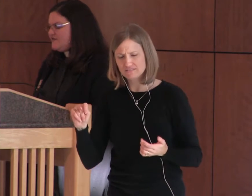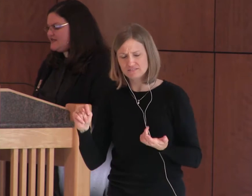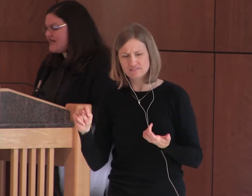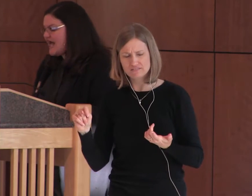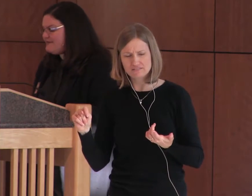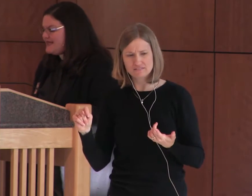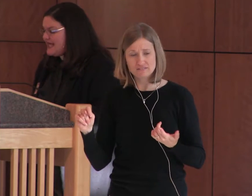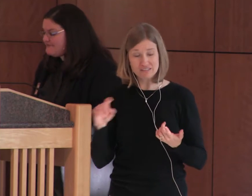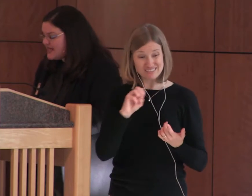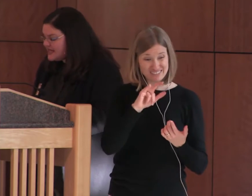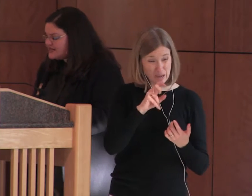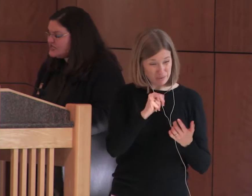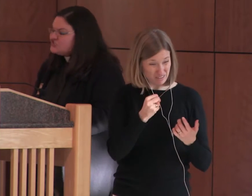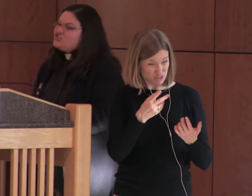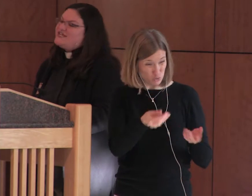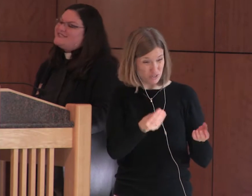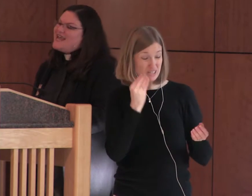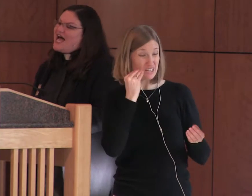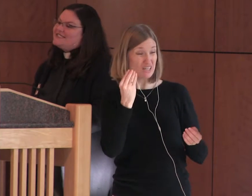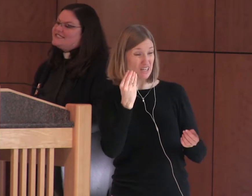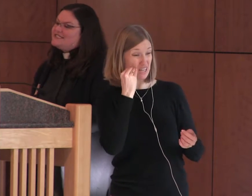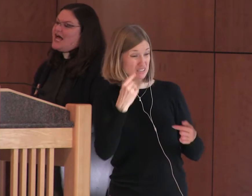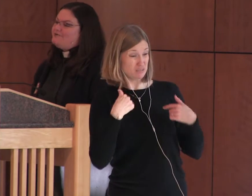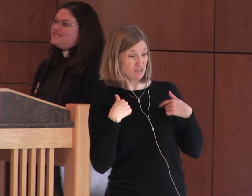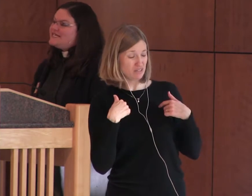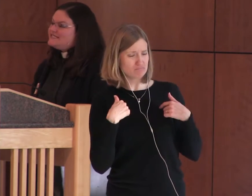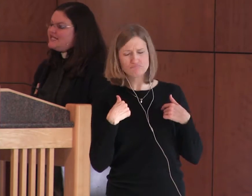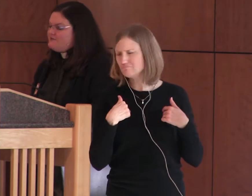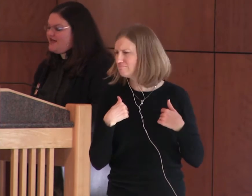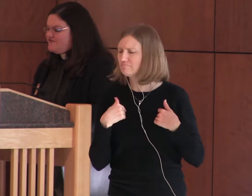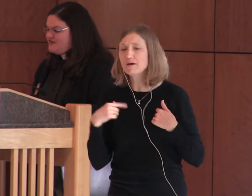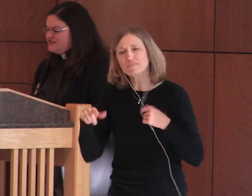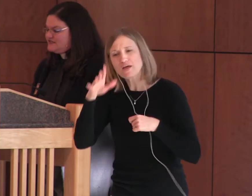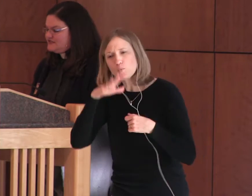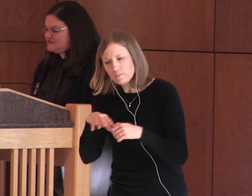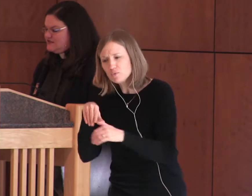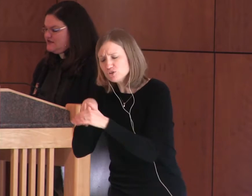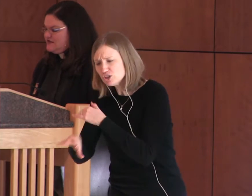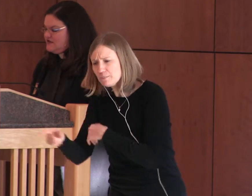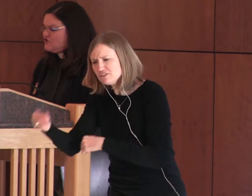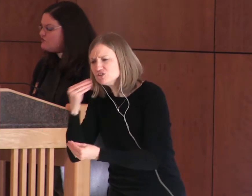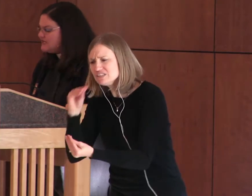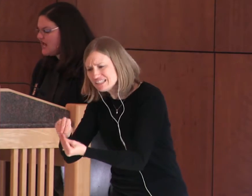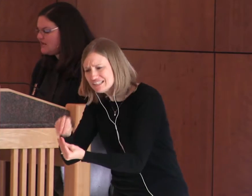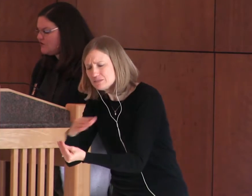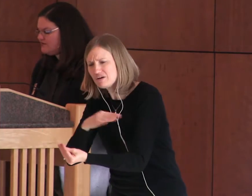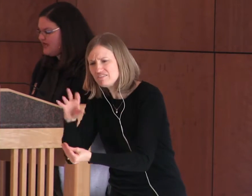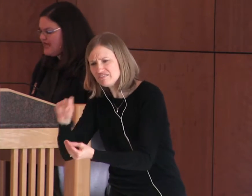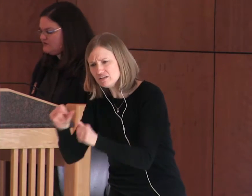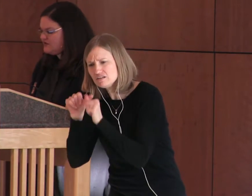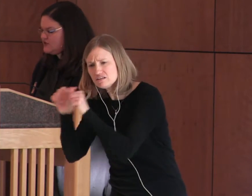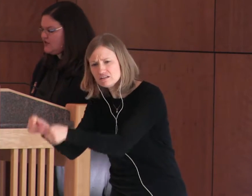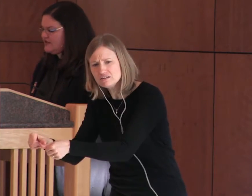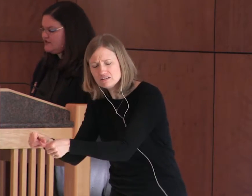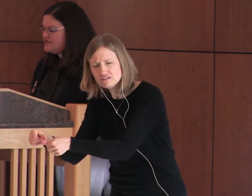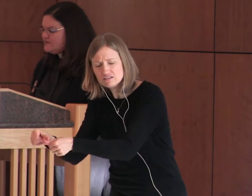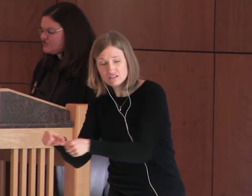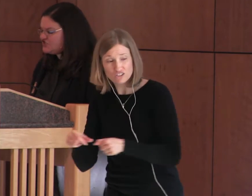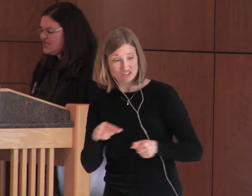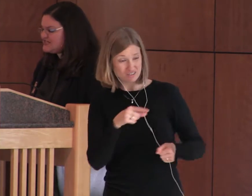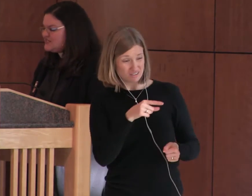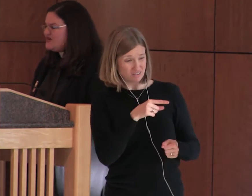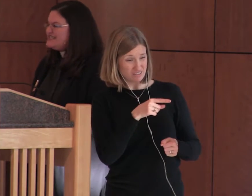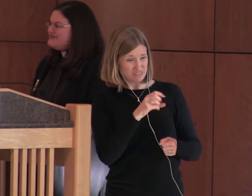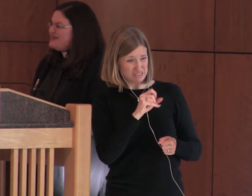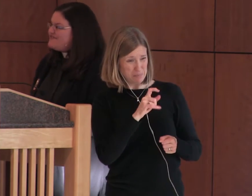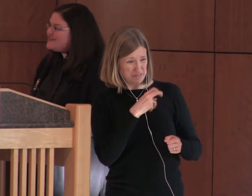kiss, but from the time I came in, she has not stopped kissing my feet. You did not anoint my head with oil, but